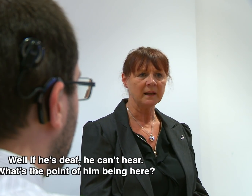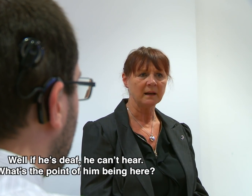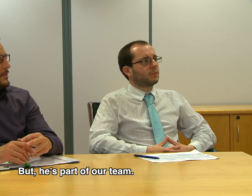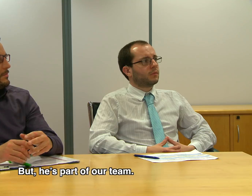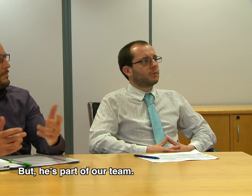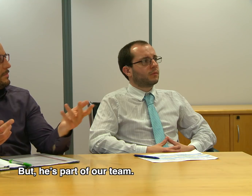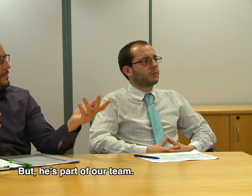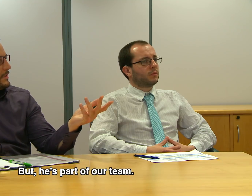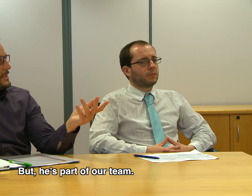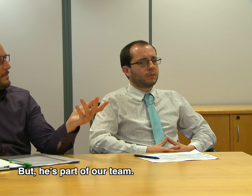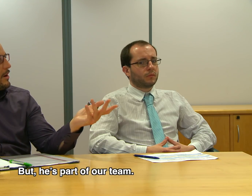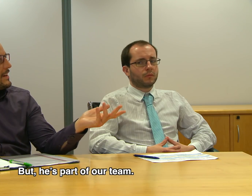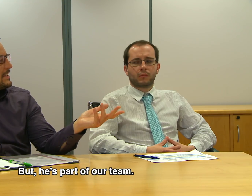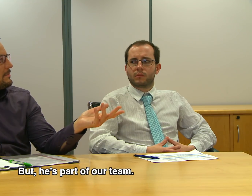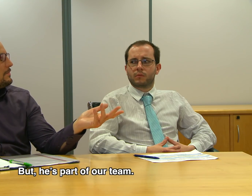here? But he's part of our team.